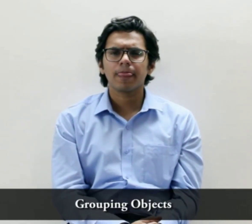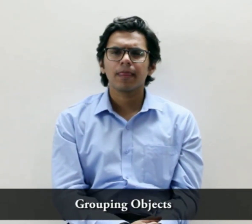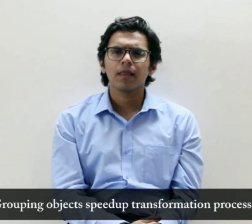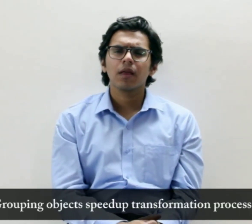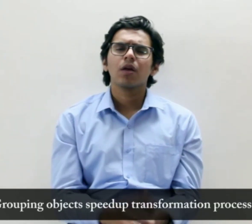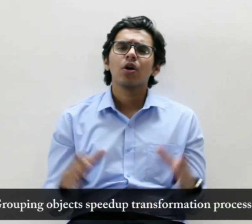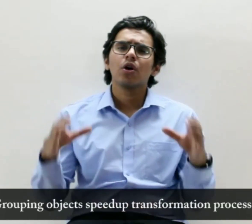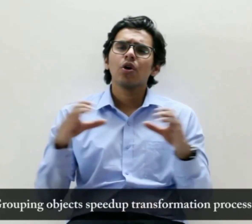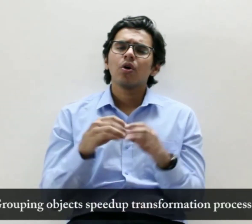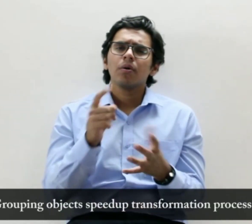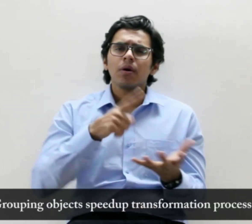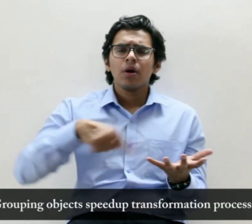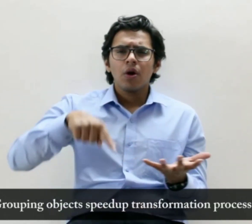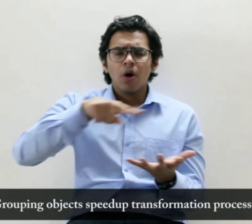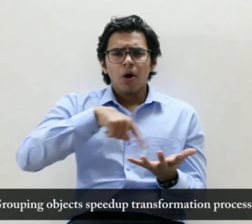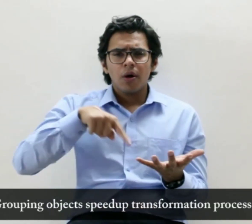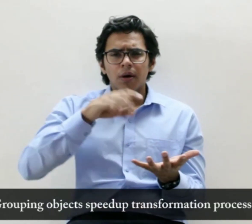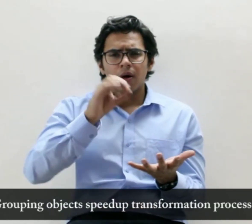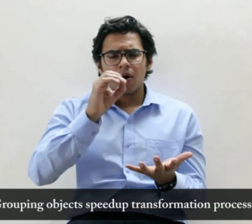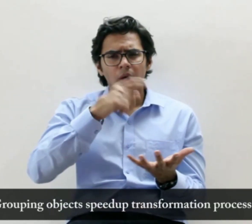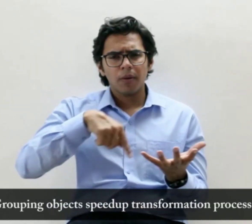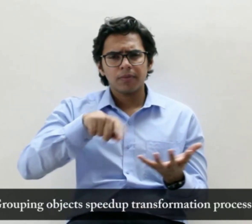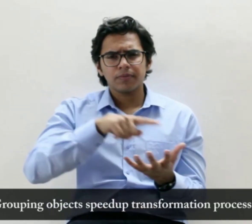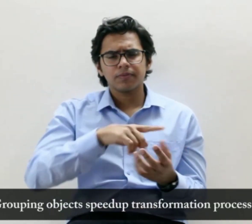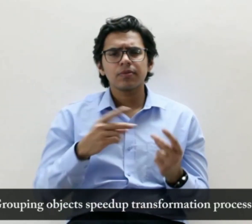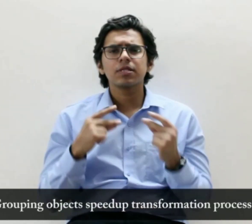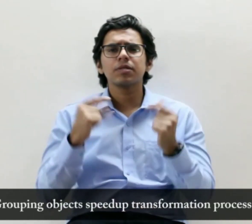Grouping objects speed up transformation process.